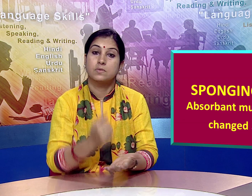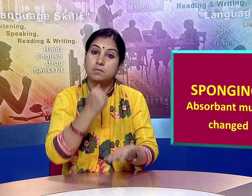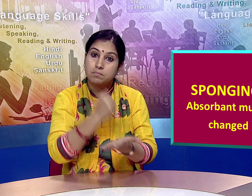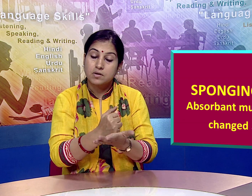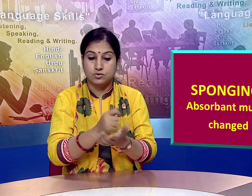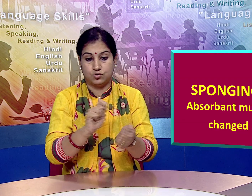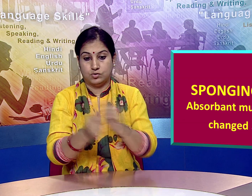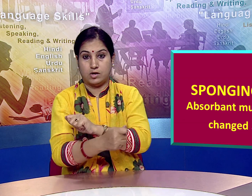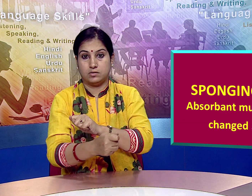must be changed